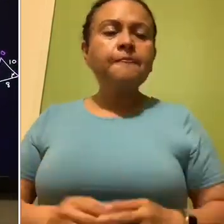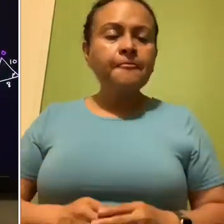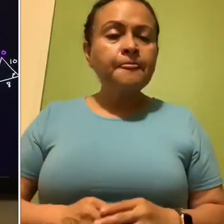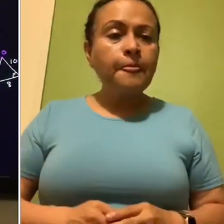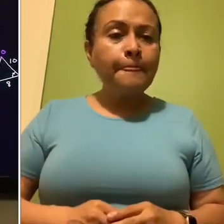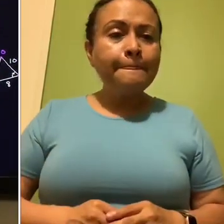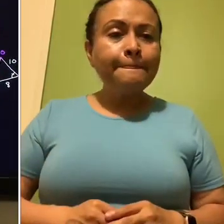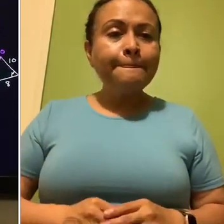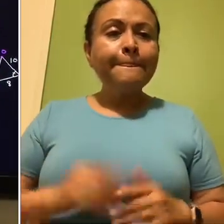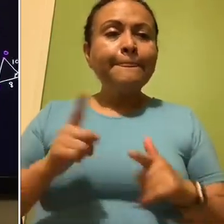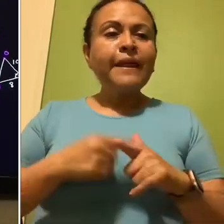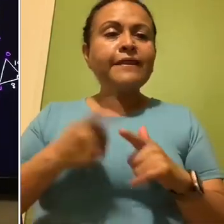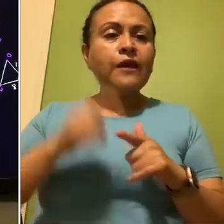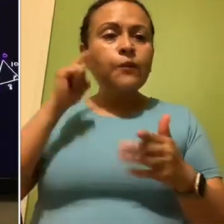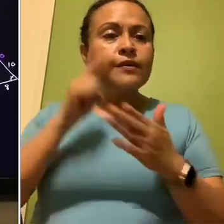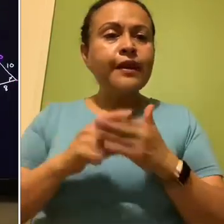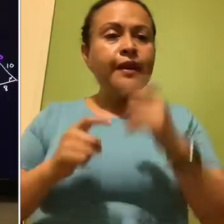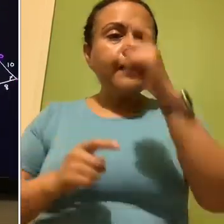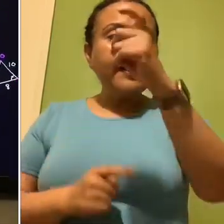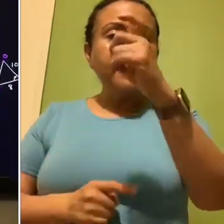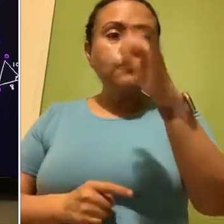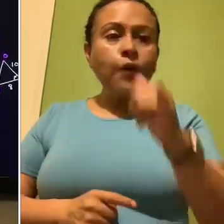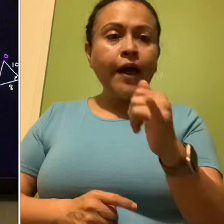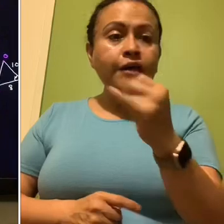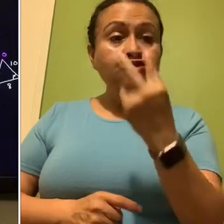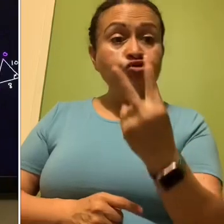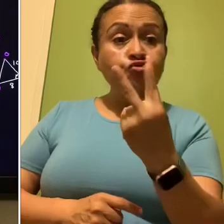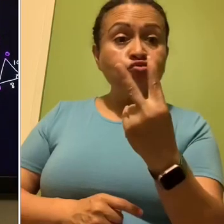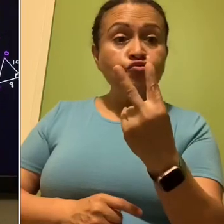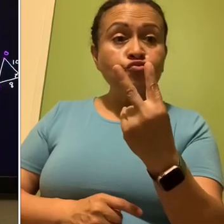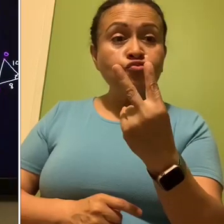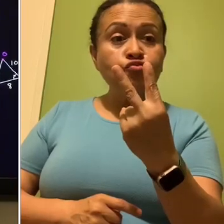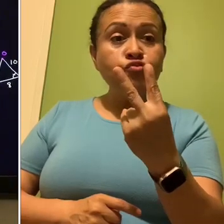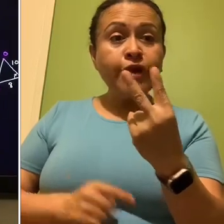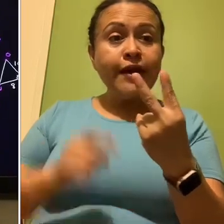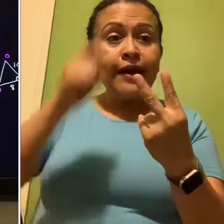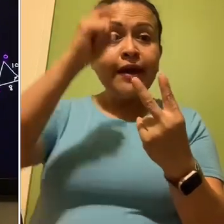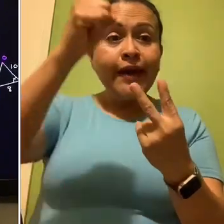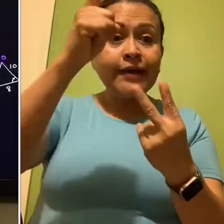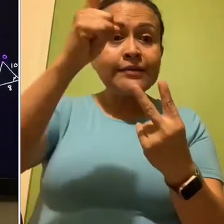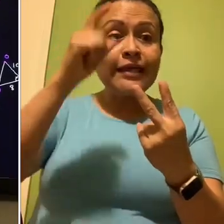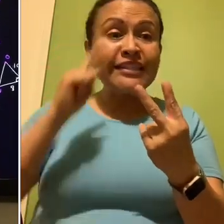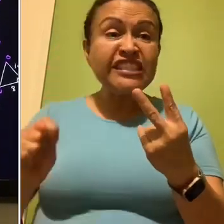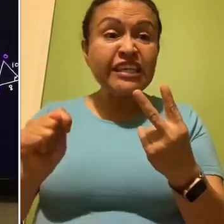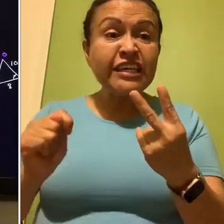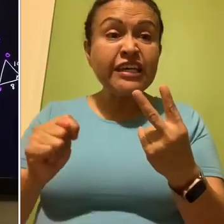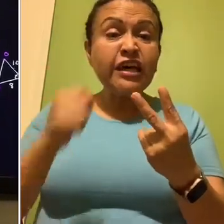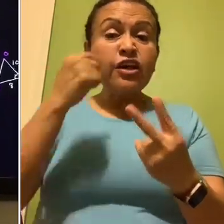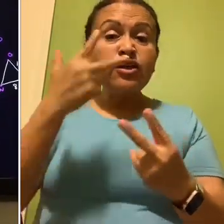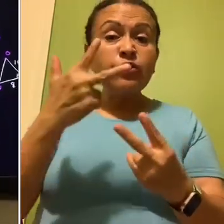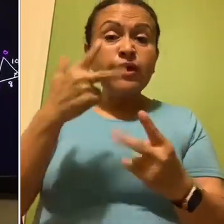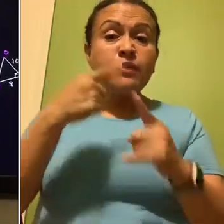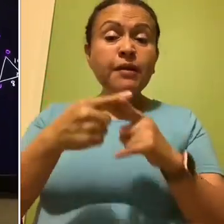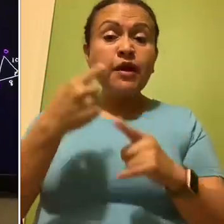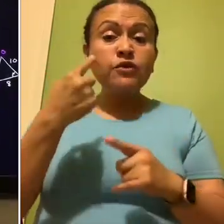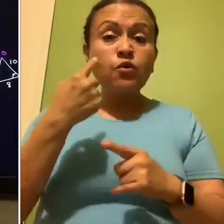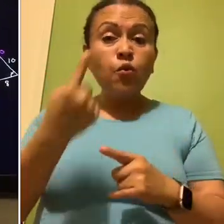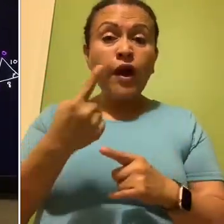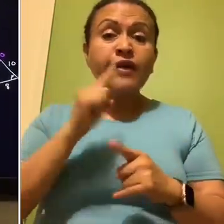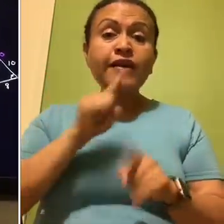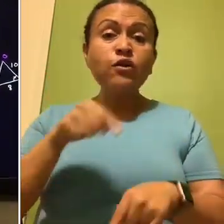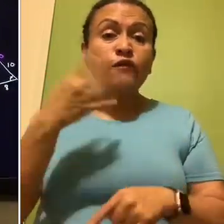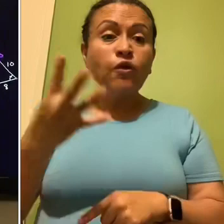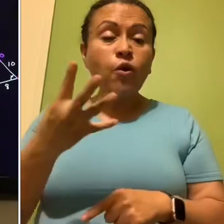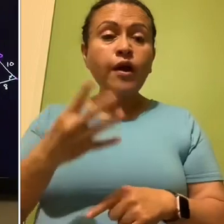smaller triangle and the larger triangle. And we see XY, this is 2. XT is 3 plus 1